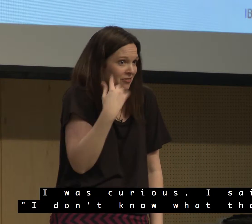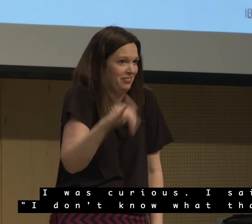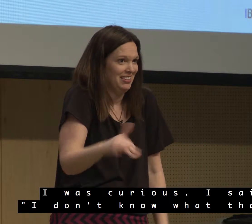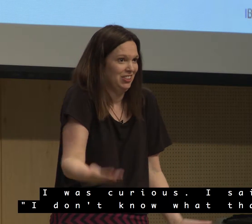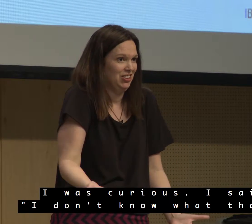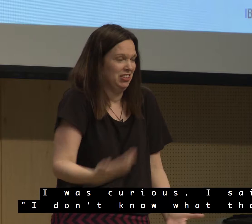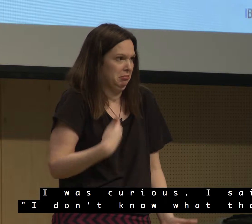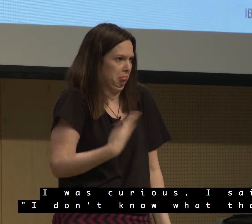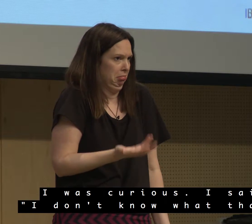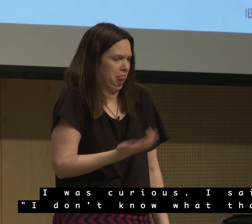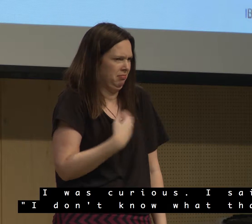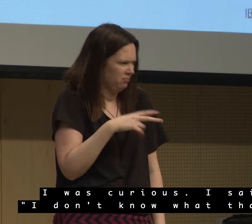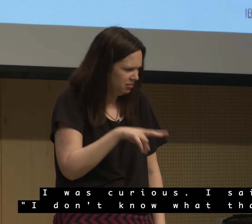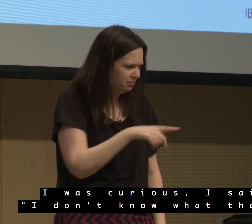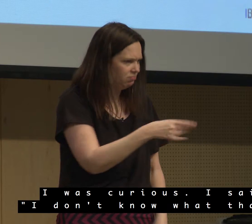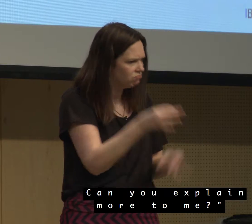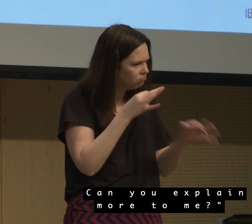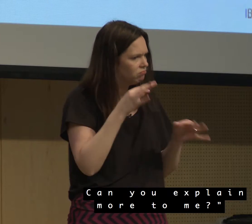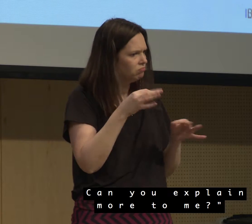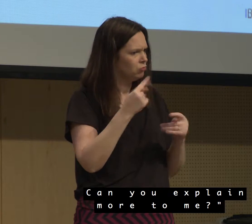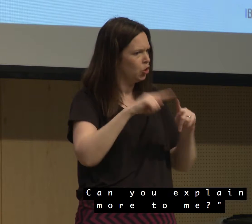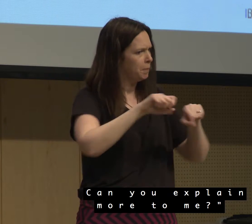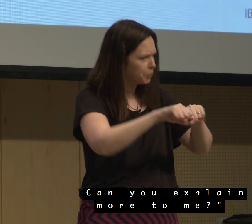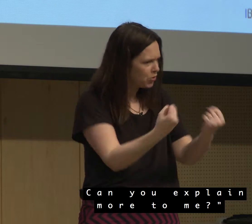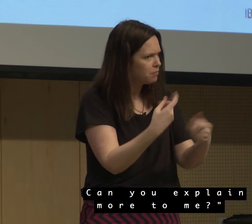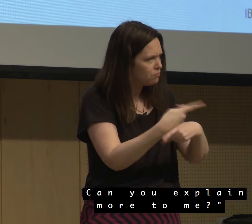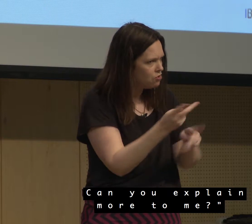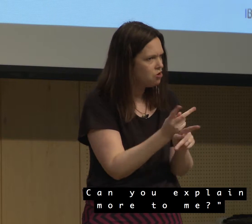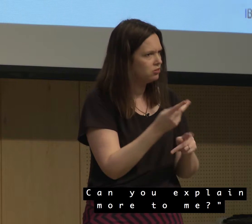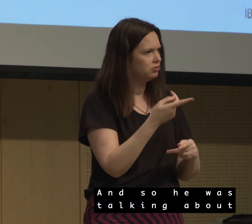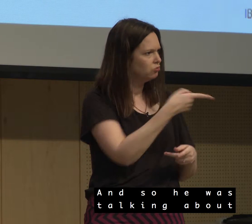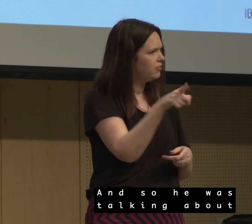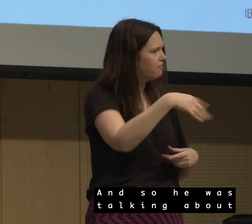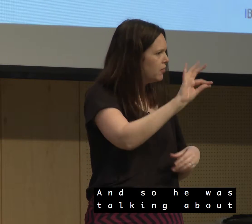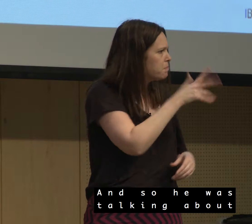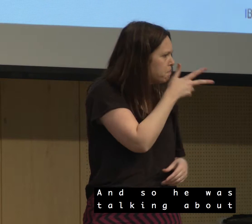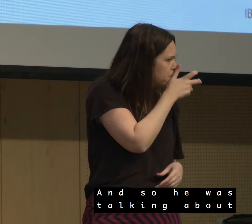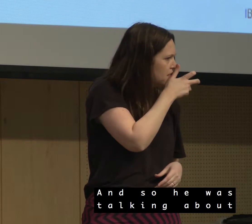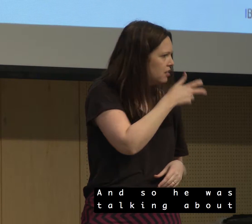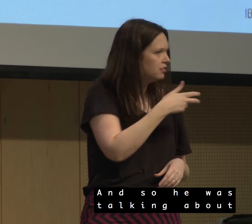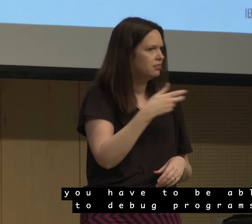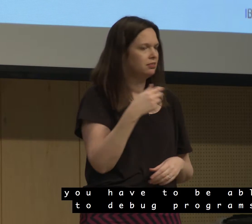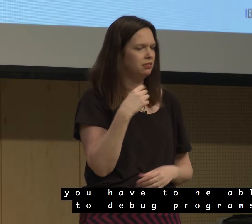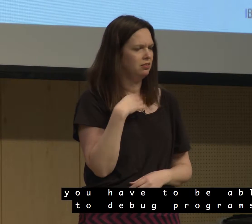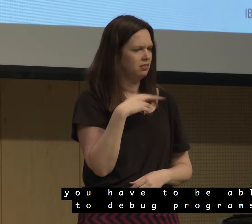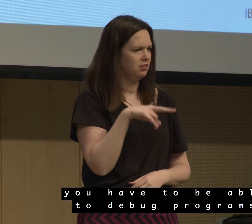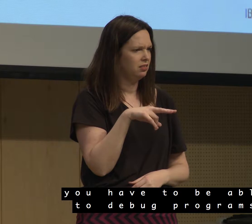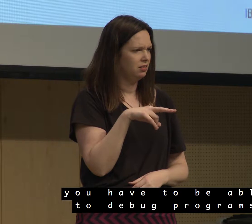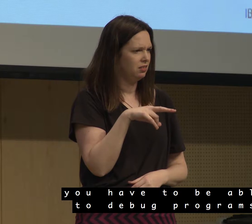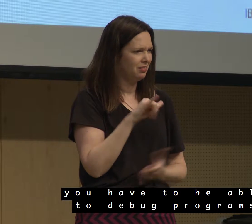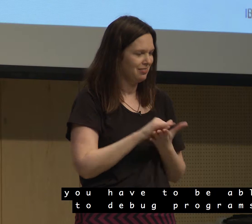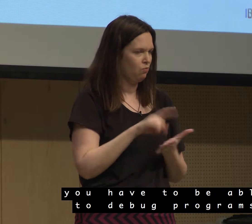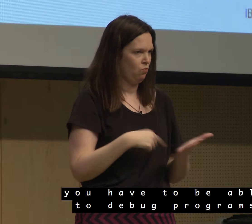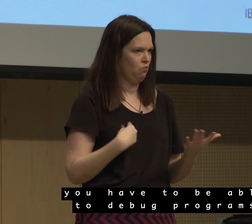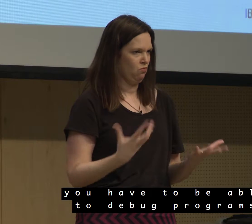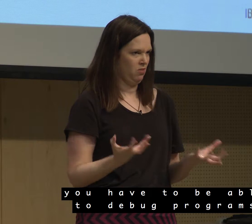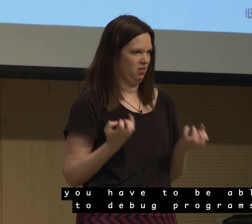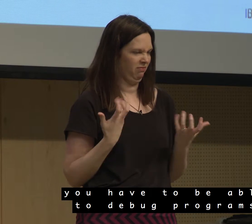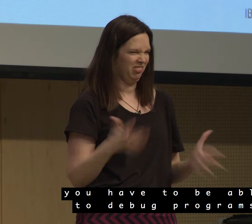was curious. I said, I don't know what that is. Can you explain more to me? And so he was talking about you have to be able to debug programs